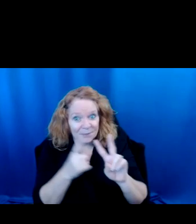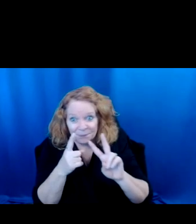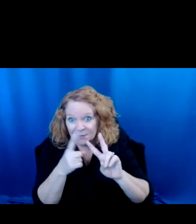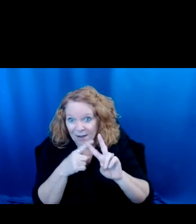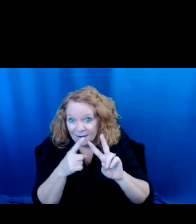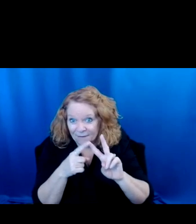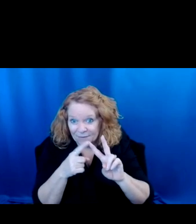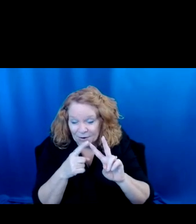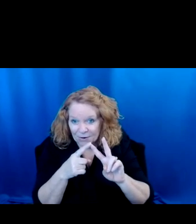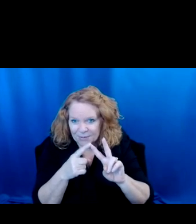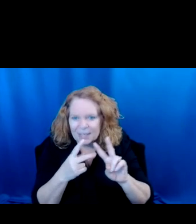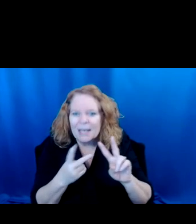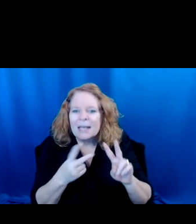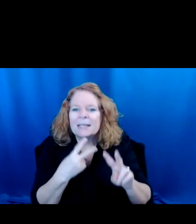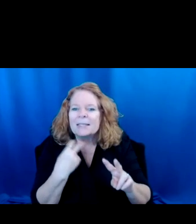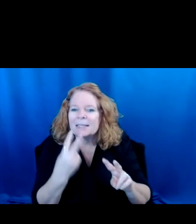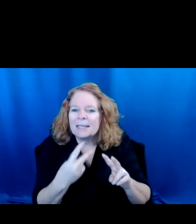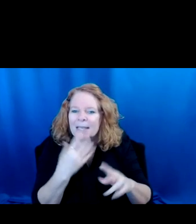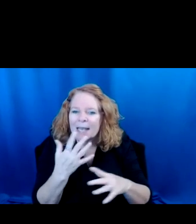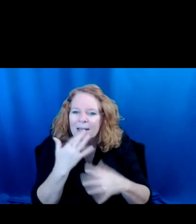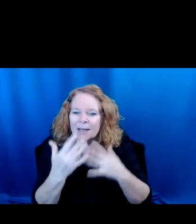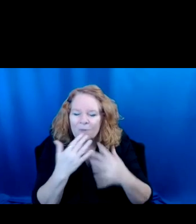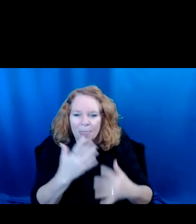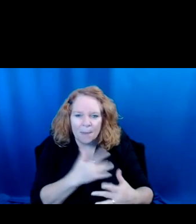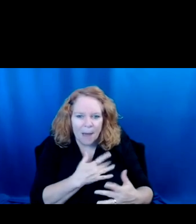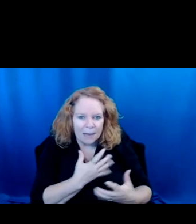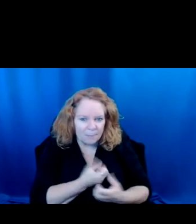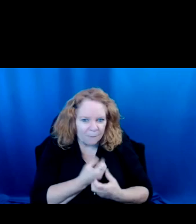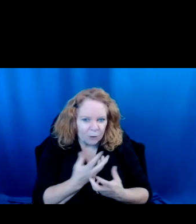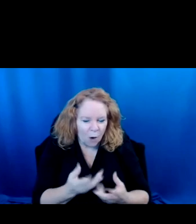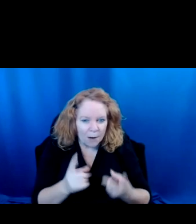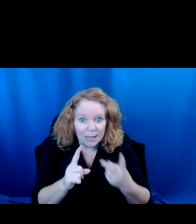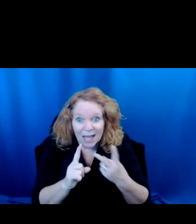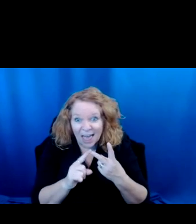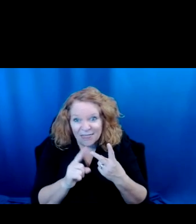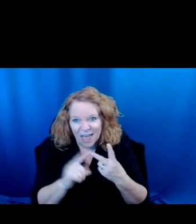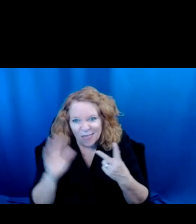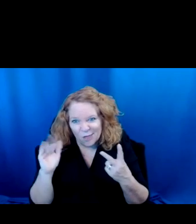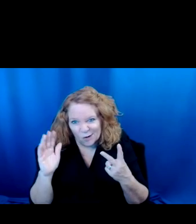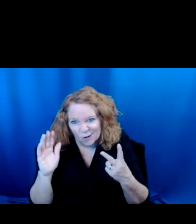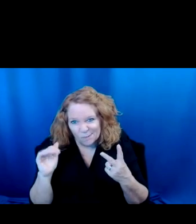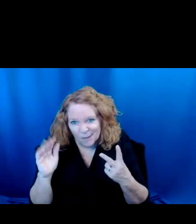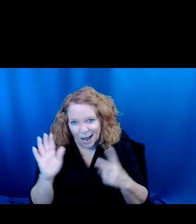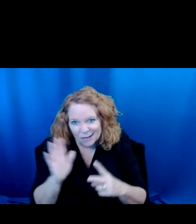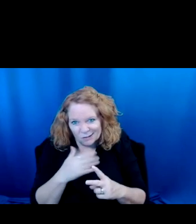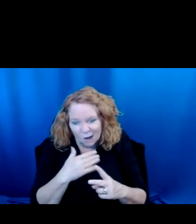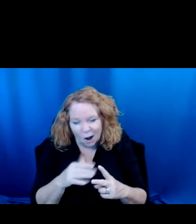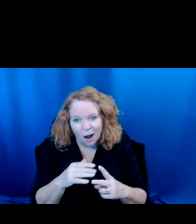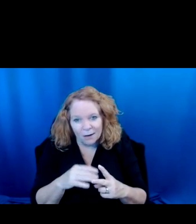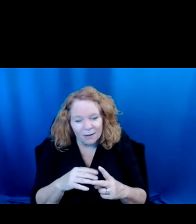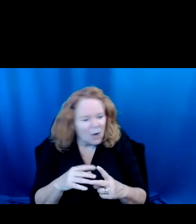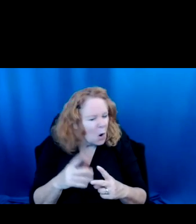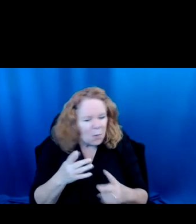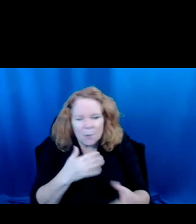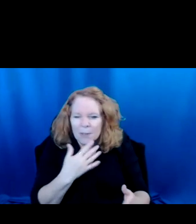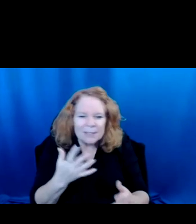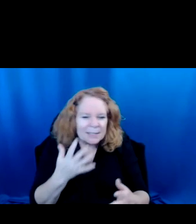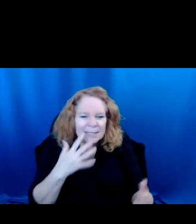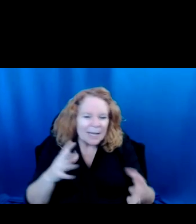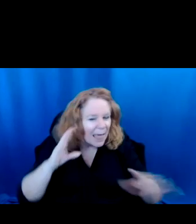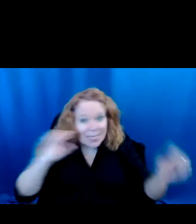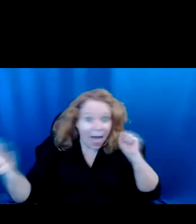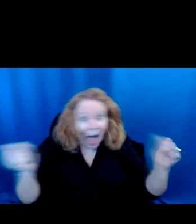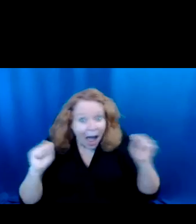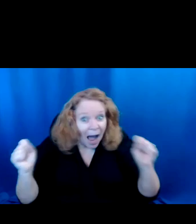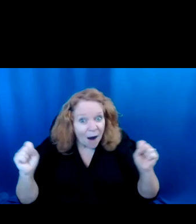from the Bottom of Your Heart, and then we're going to sing the Marvin Goodbye song. Yes, we're going to sing it loud. We're going to sing